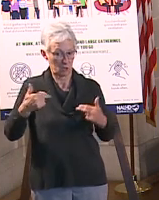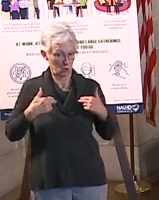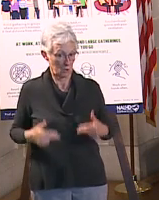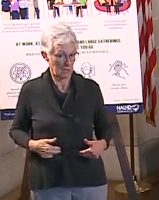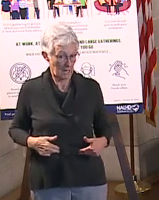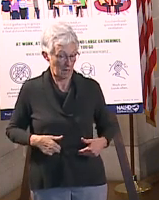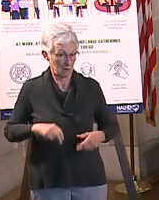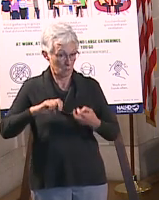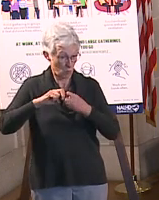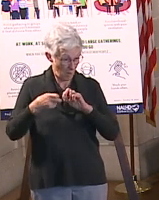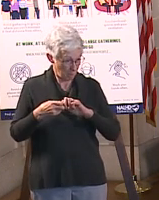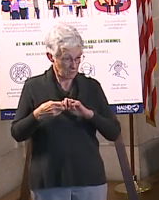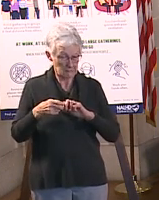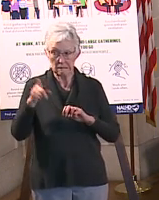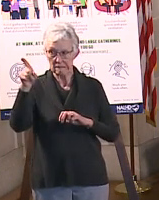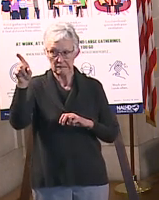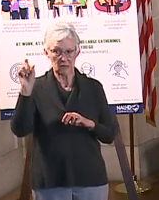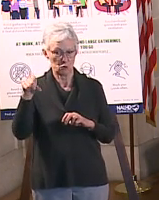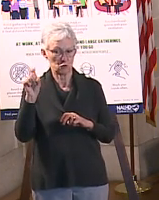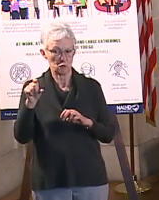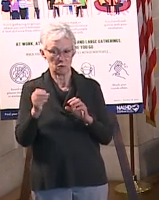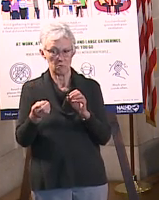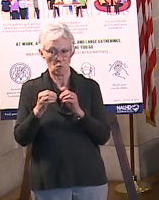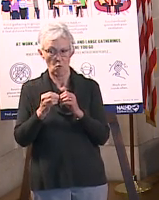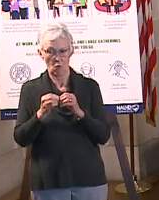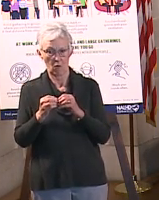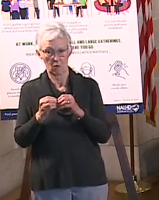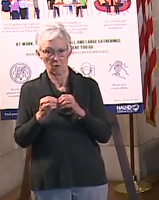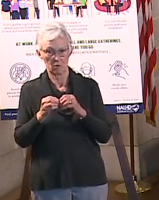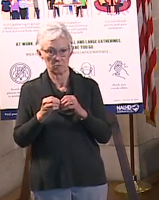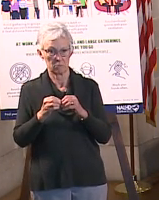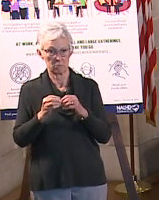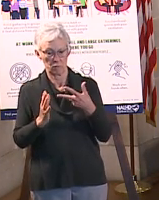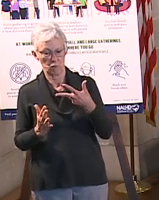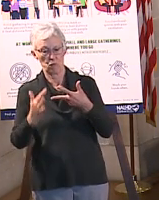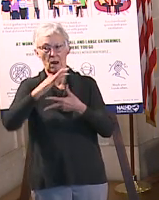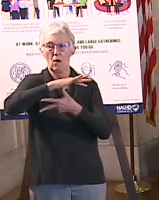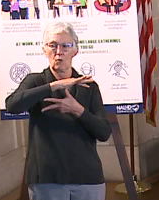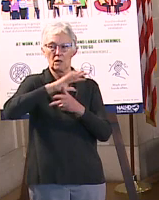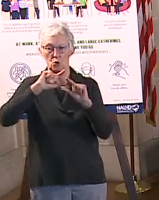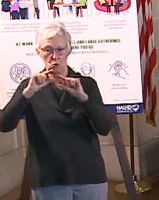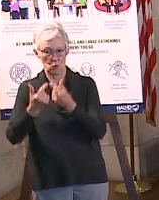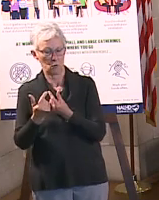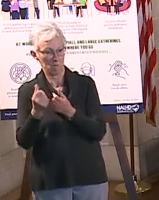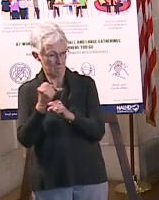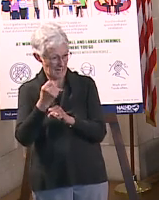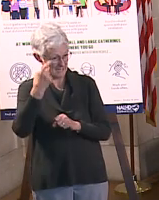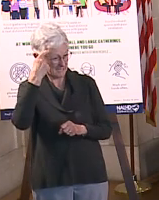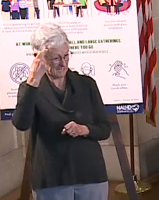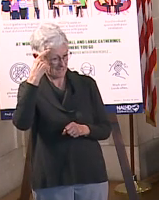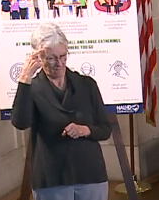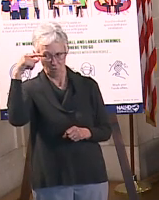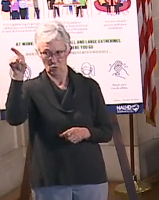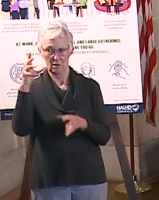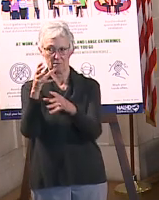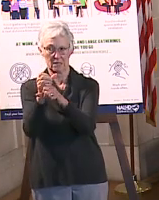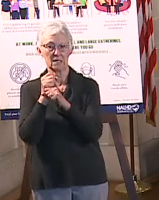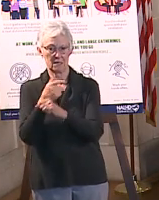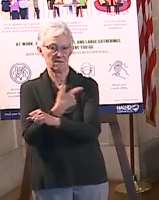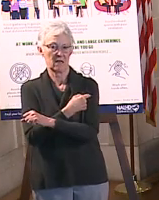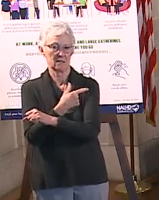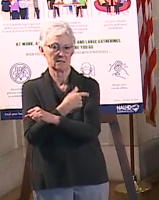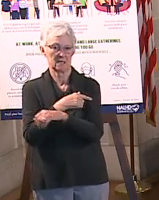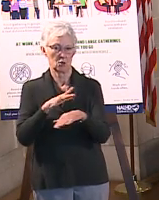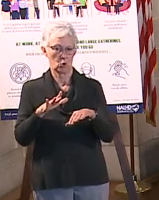would naturally be in a higher priority group, and then it may make more sense for them to get the vaccine earlier and get it